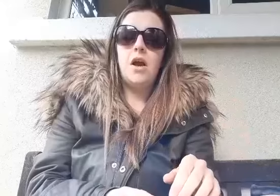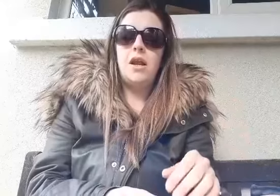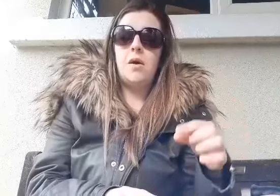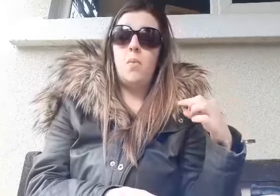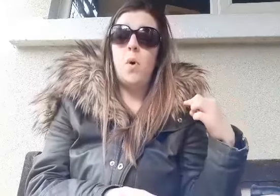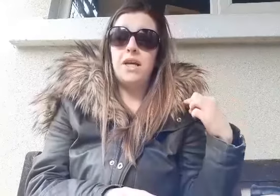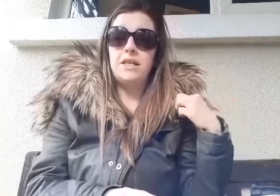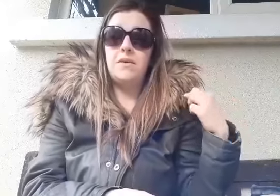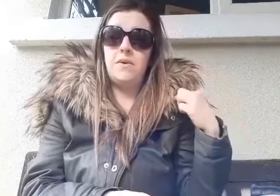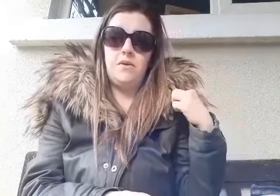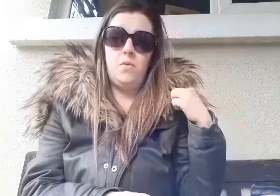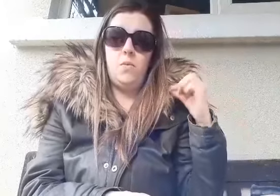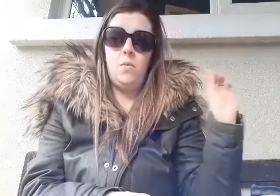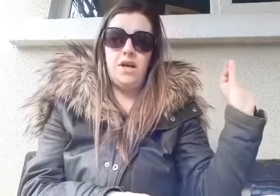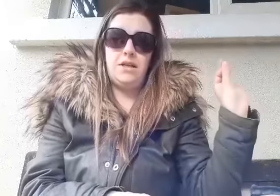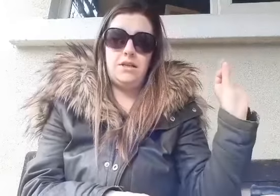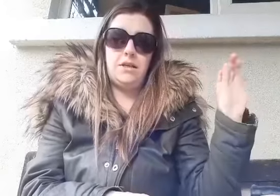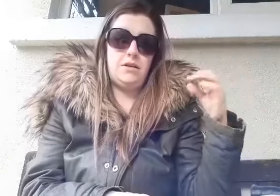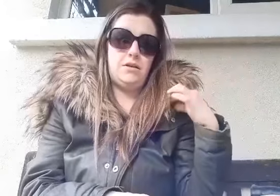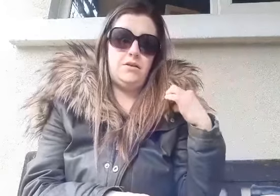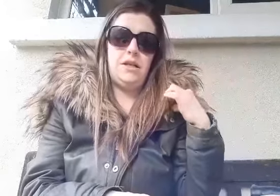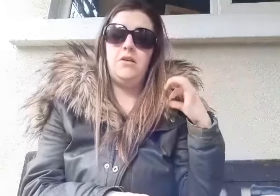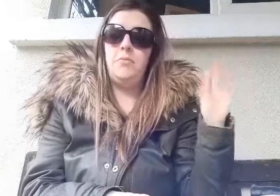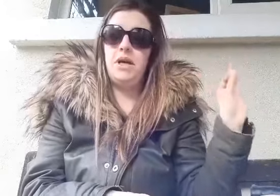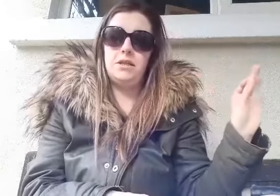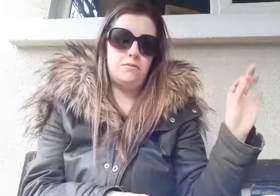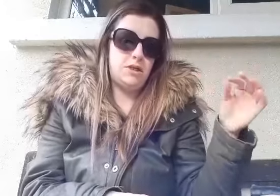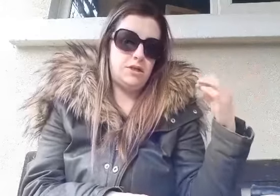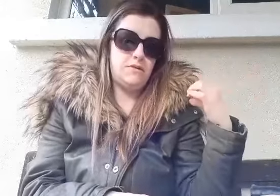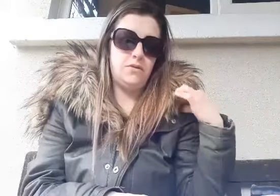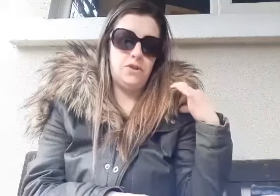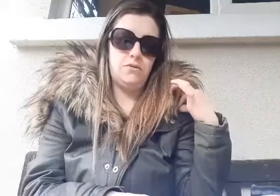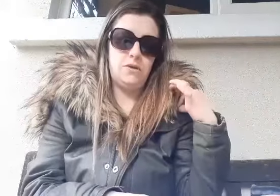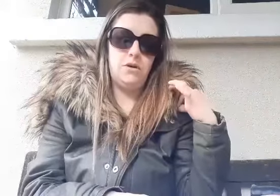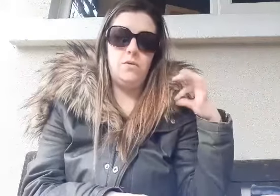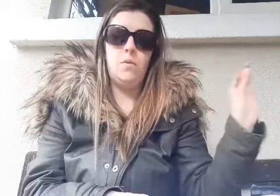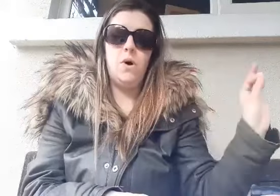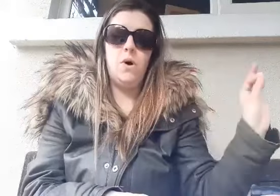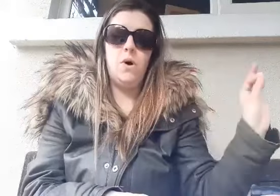And then white, we've got white. So it's like you're picking some dust off your shoulder. White.